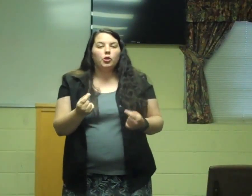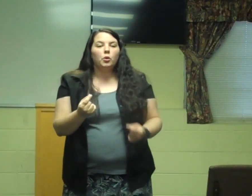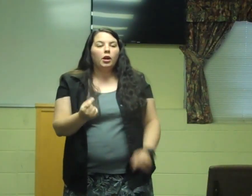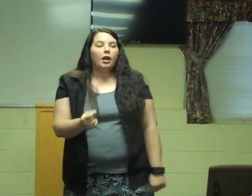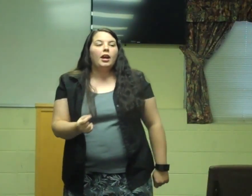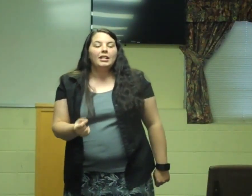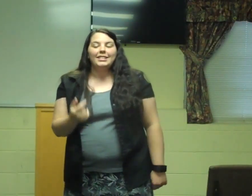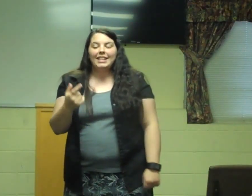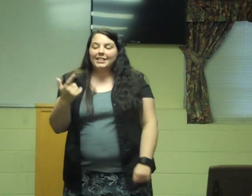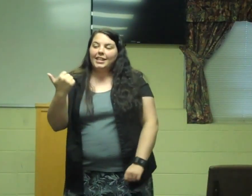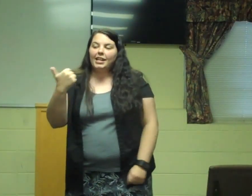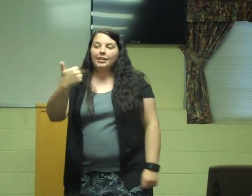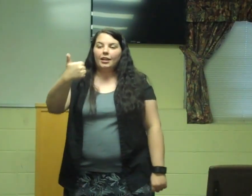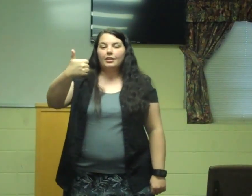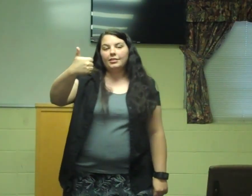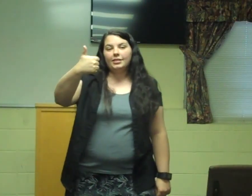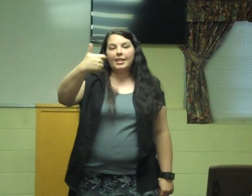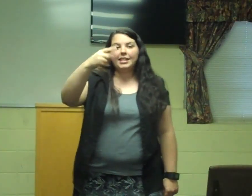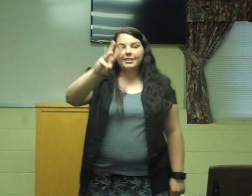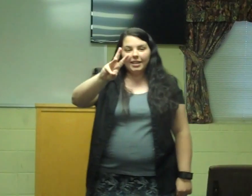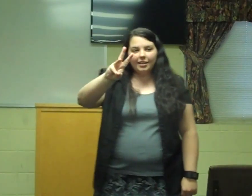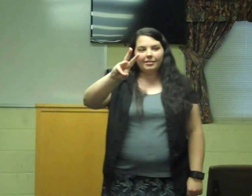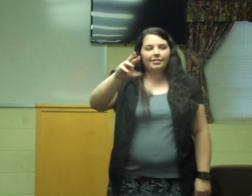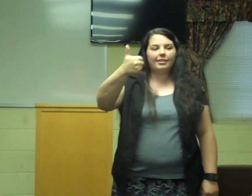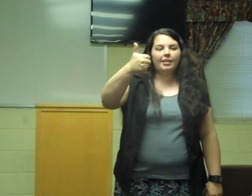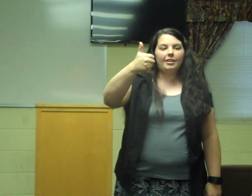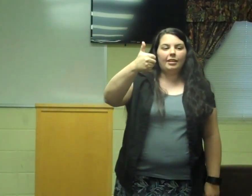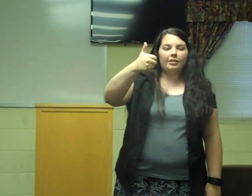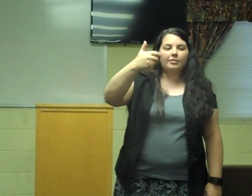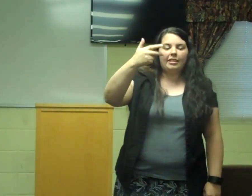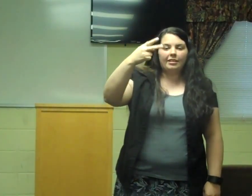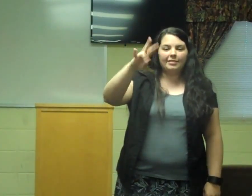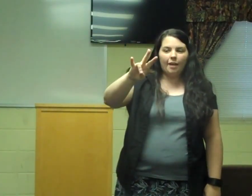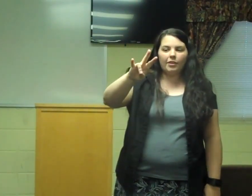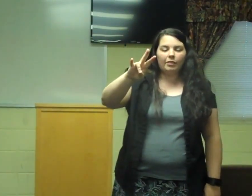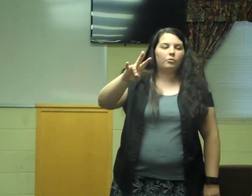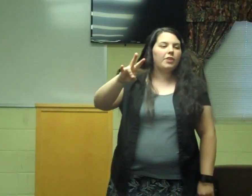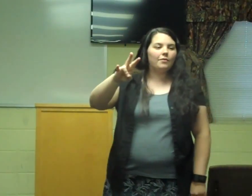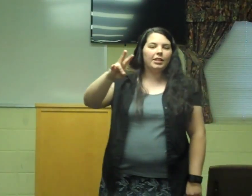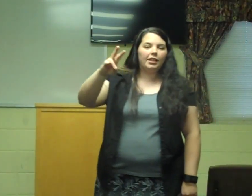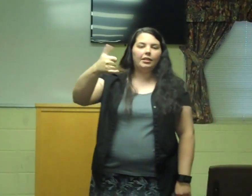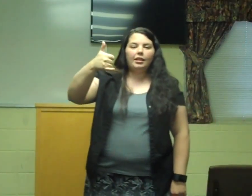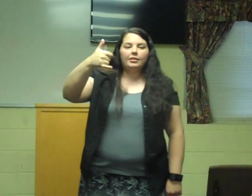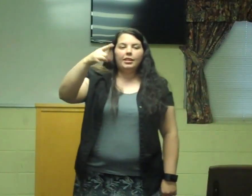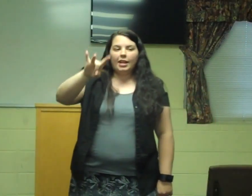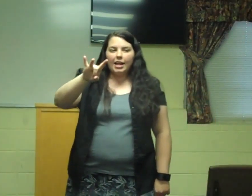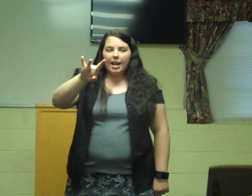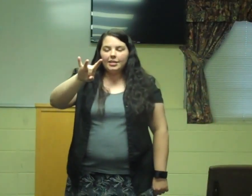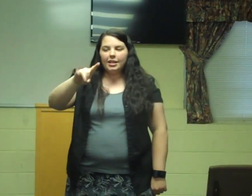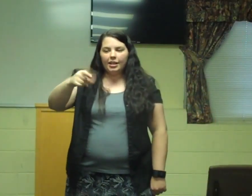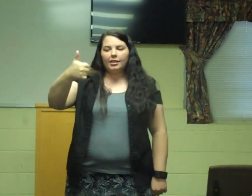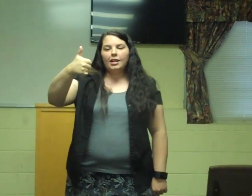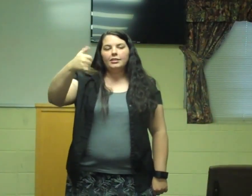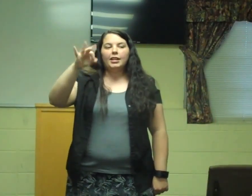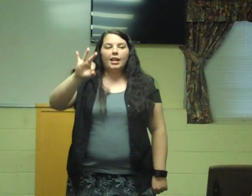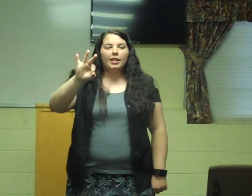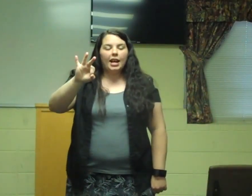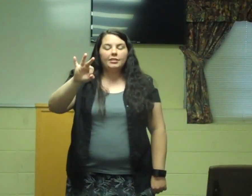do 16, 10 and 6, 10 and 7, or 17, 10 and 8, 18, 10 and 9,